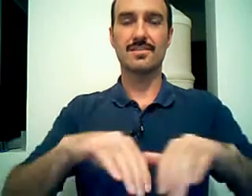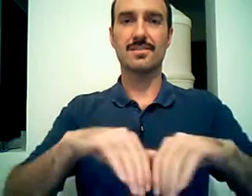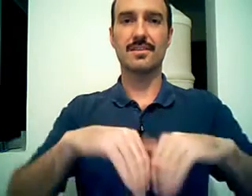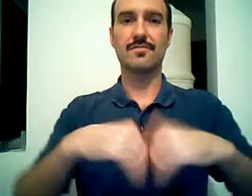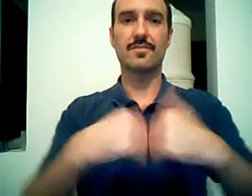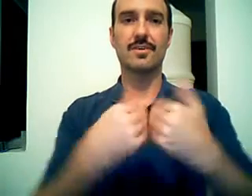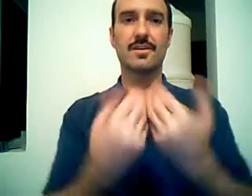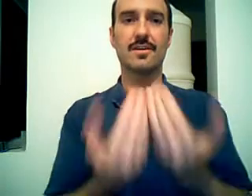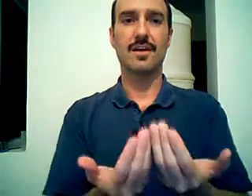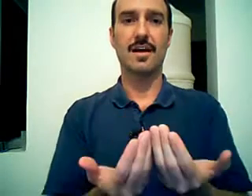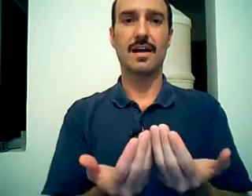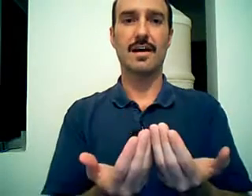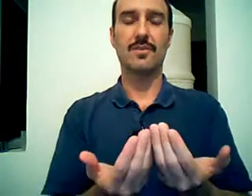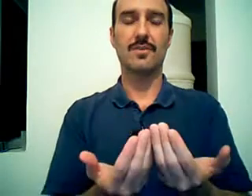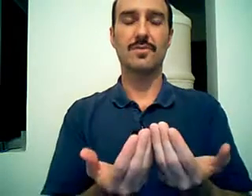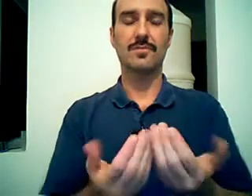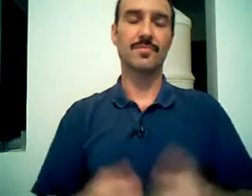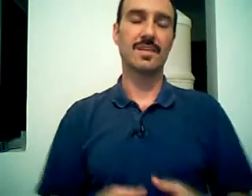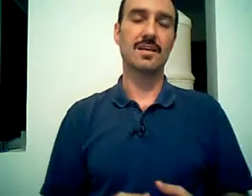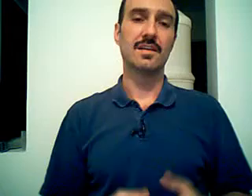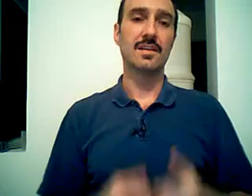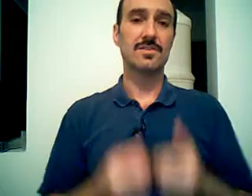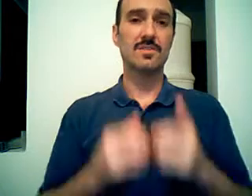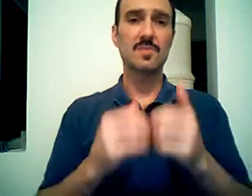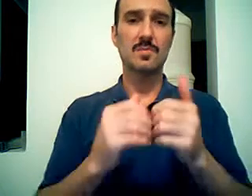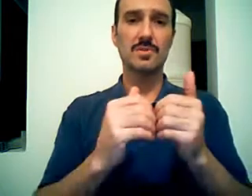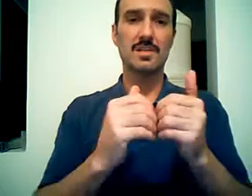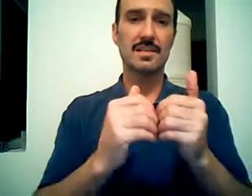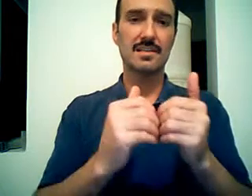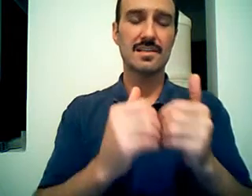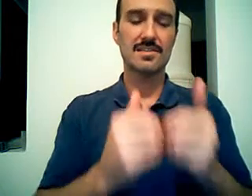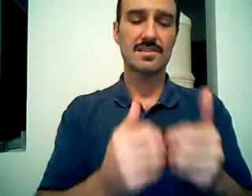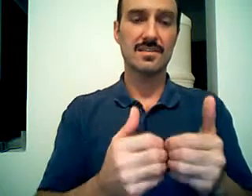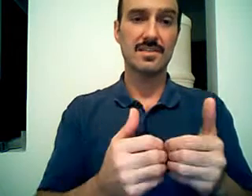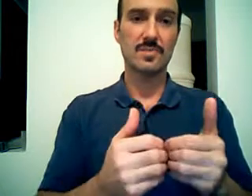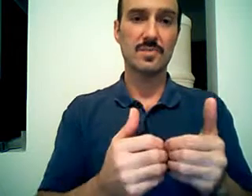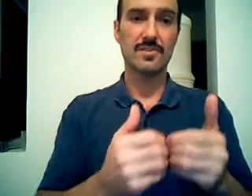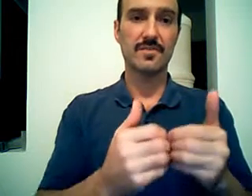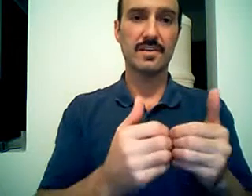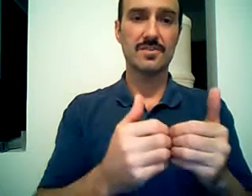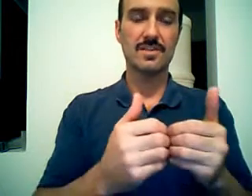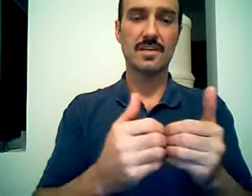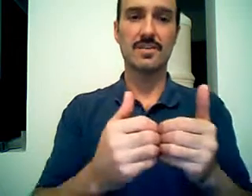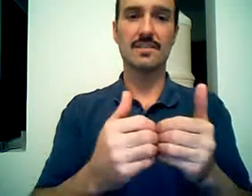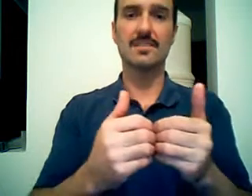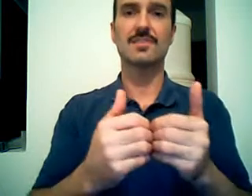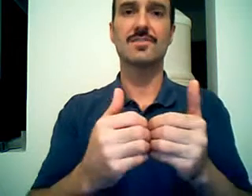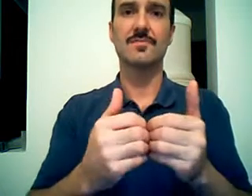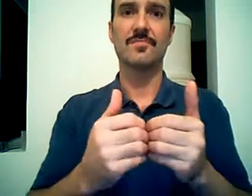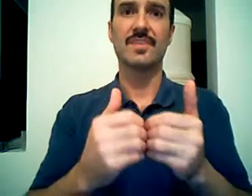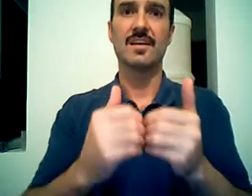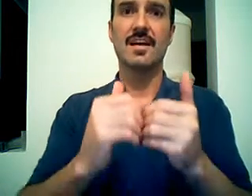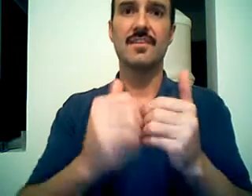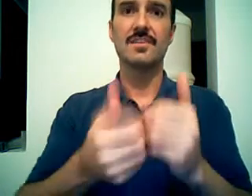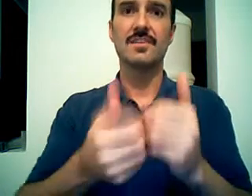sign for how. Now some people do it like this. They just bring their fingers together like this, and they just go